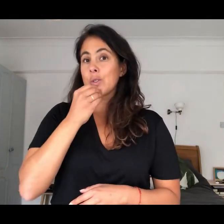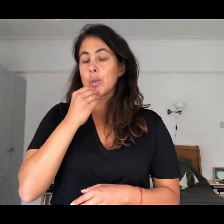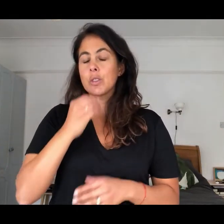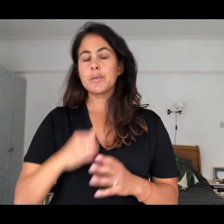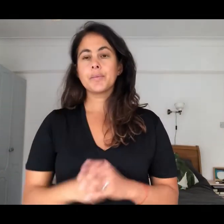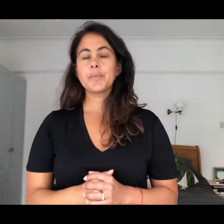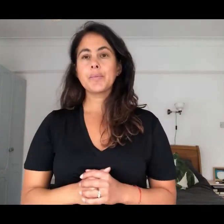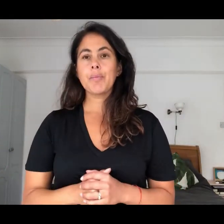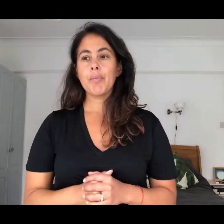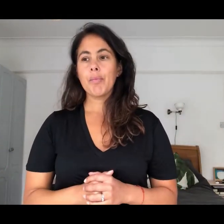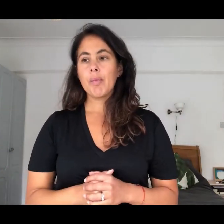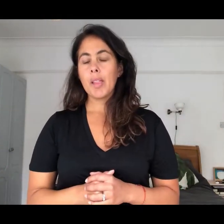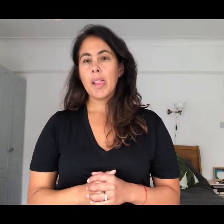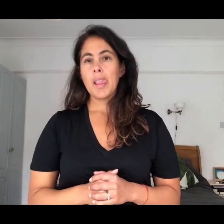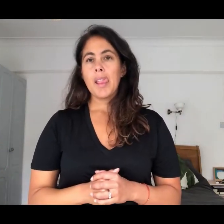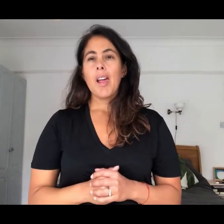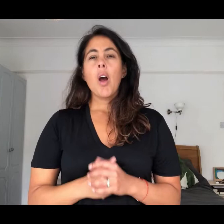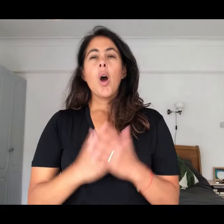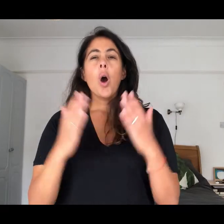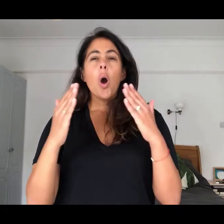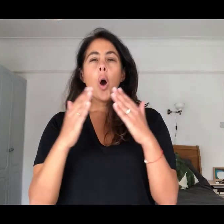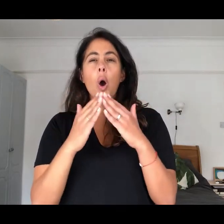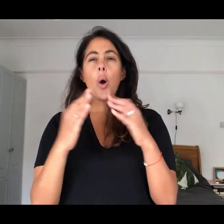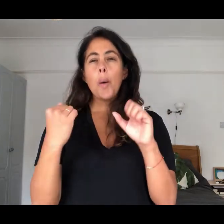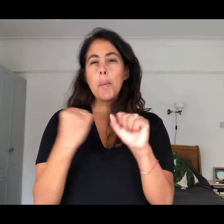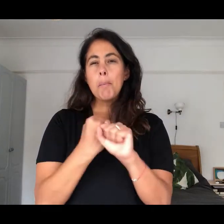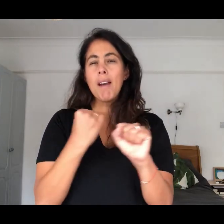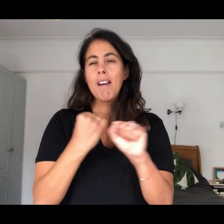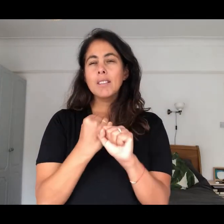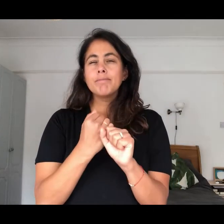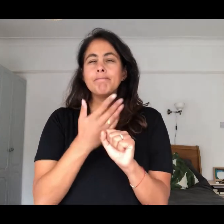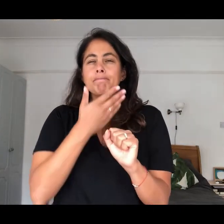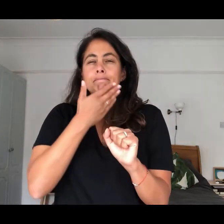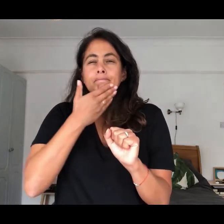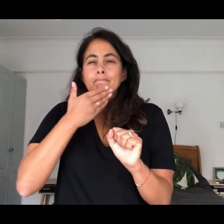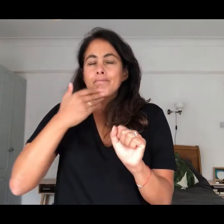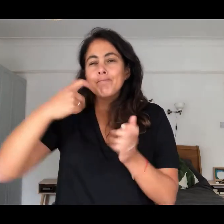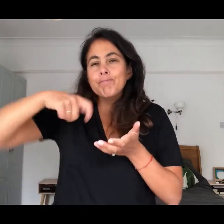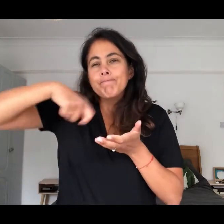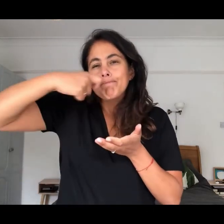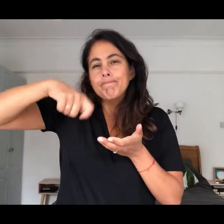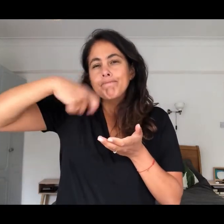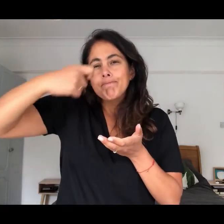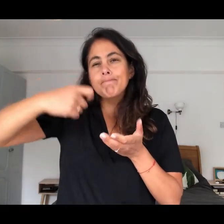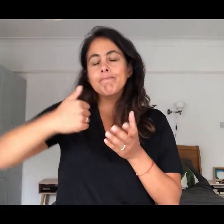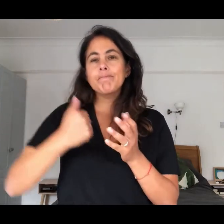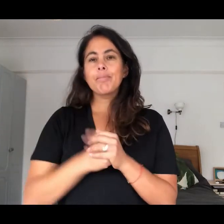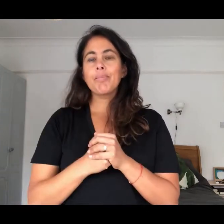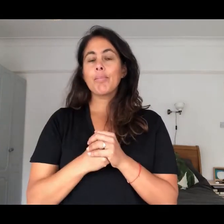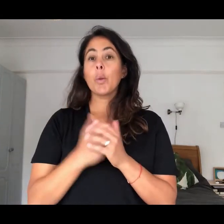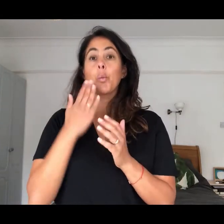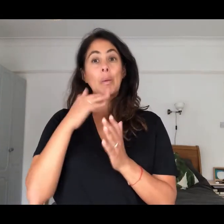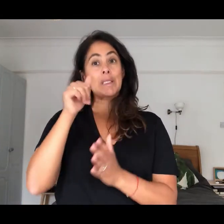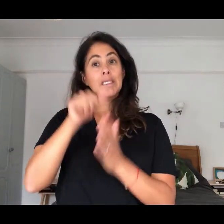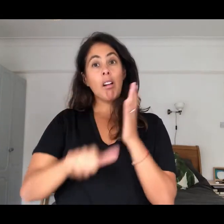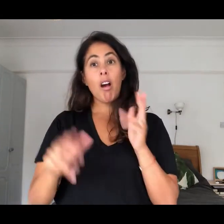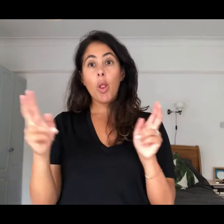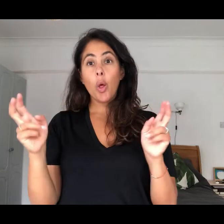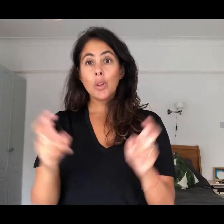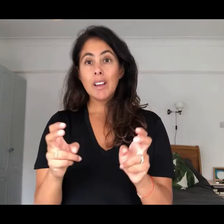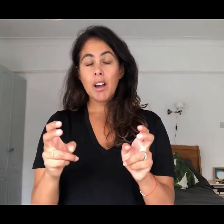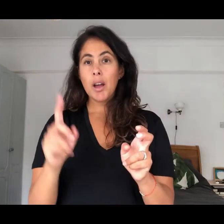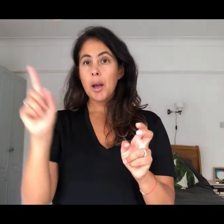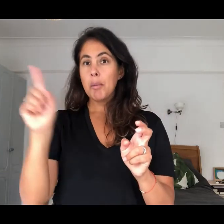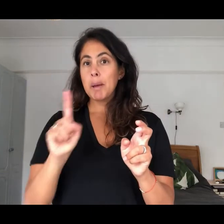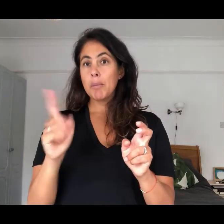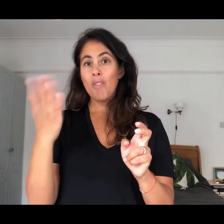A homemade hearty broth. At the start of the lockdown, people from the allotment